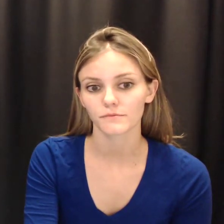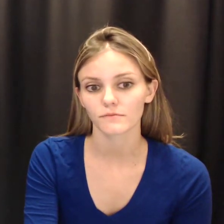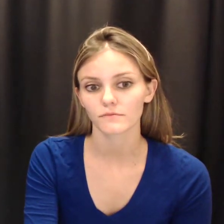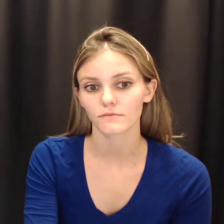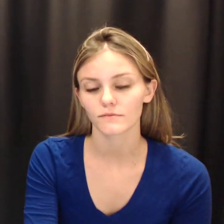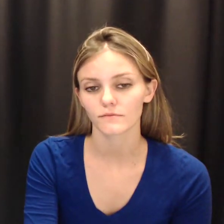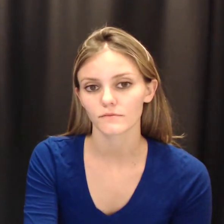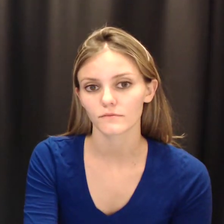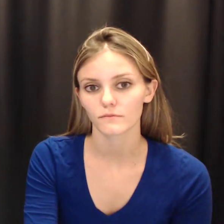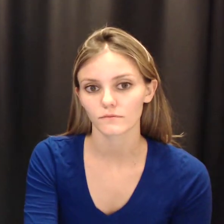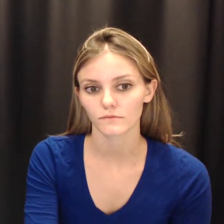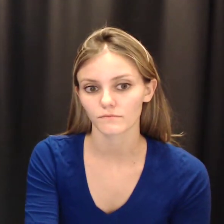Any other employment?